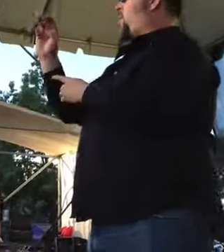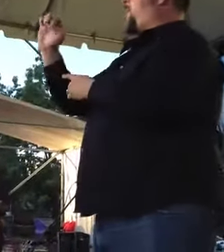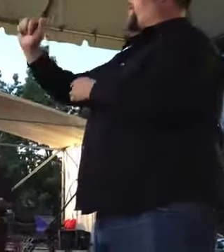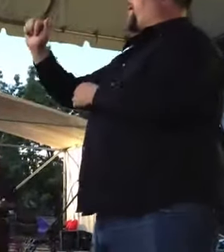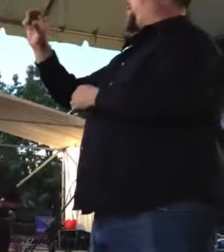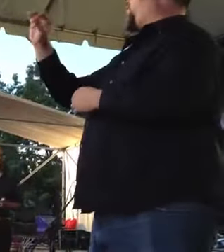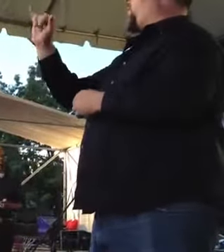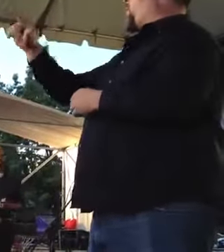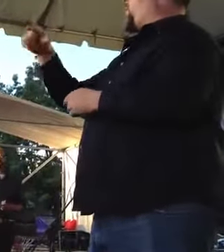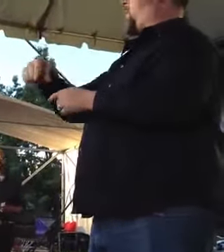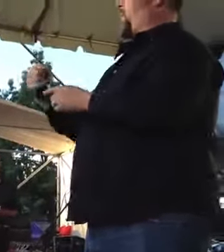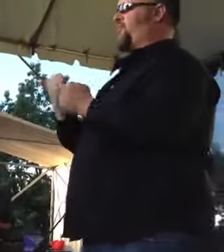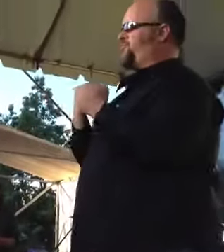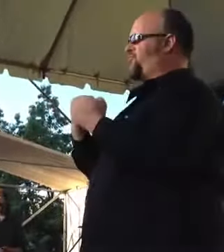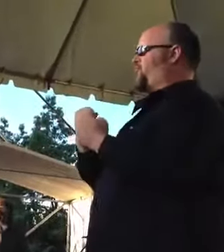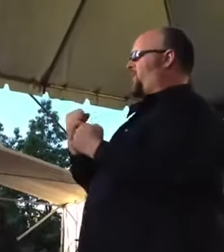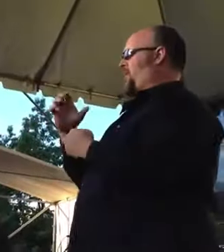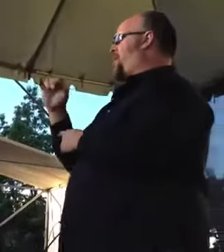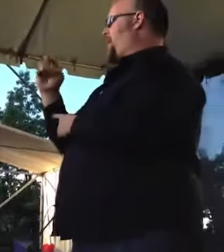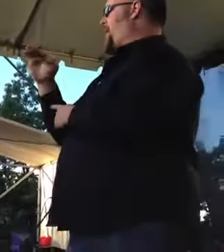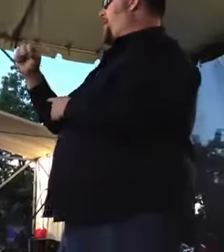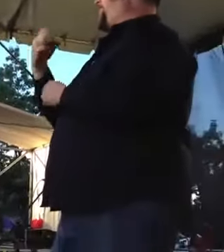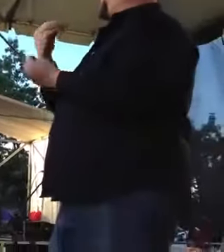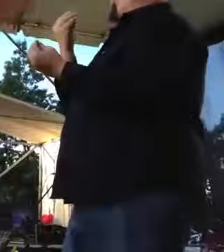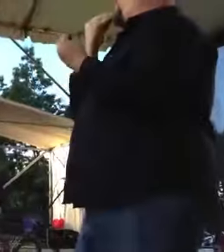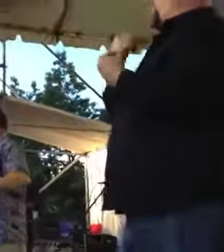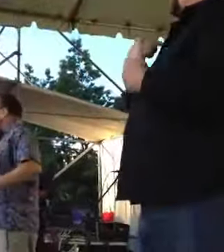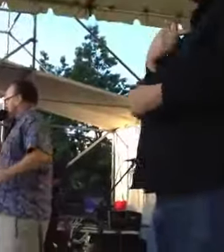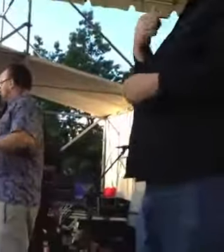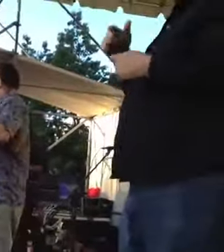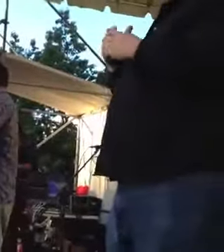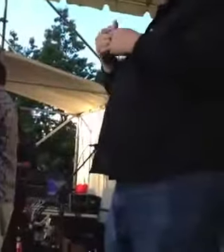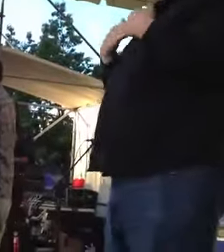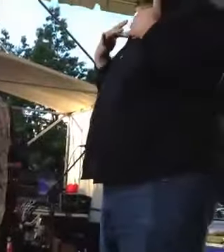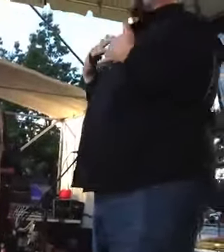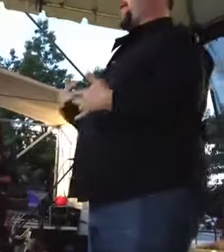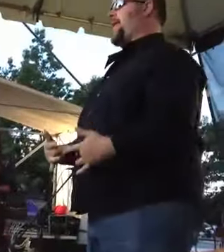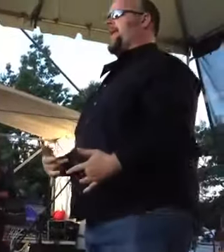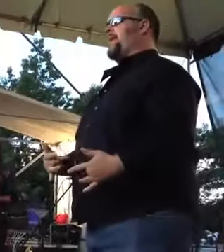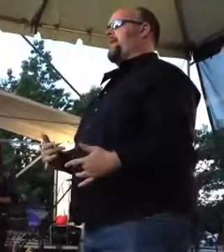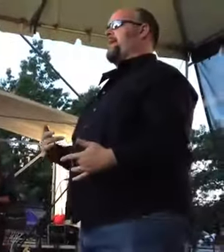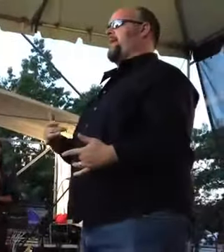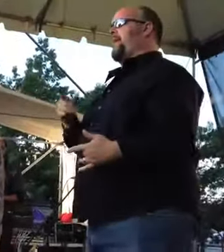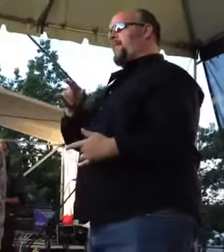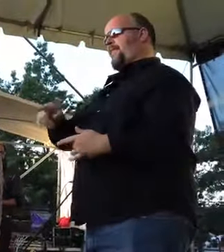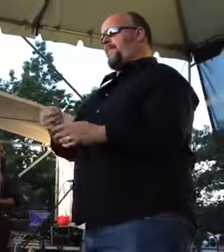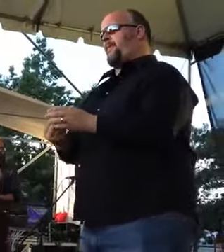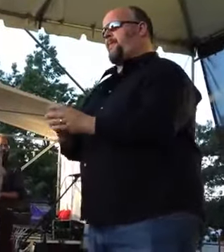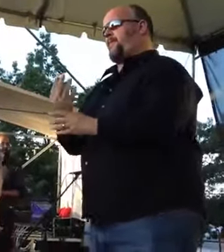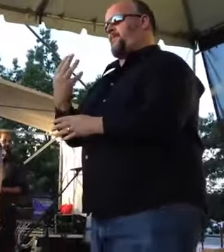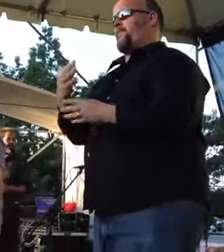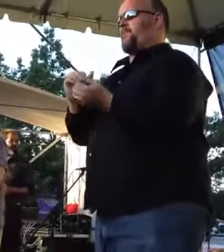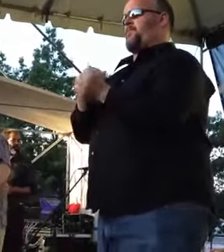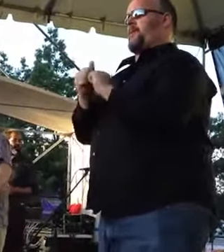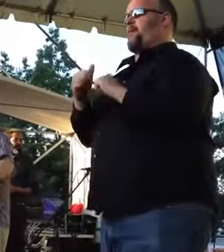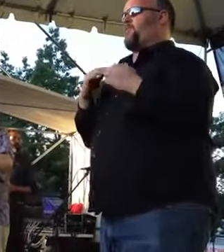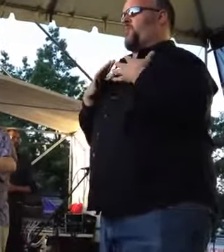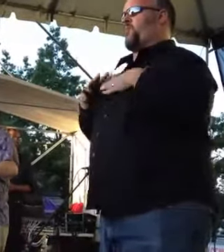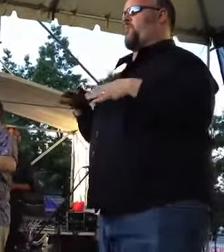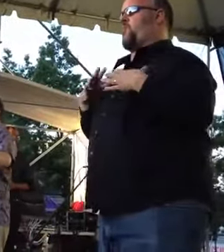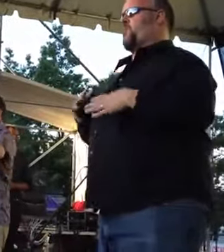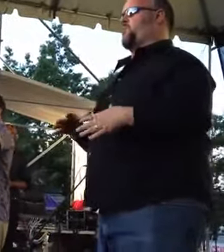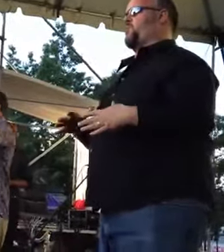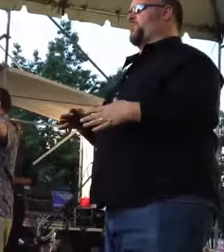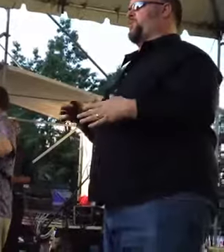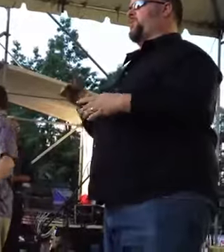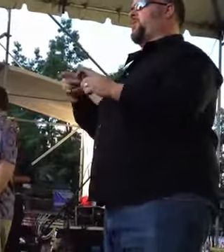to man, cannabis fed us. When we were naked, with the fibers of its cloth, it dressed us. When we